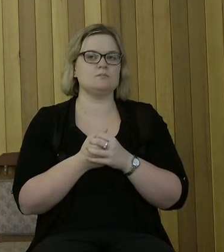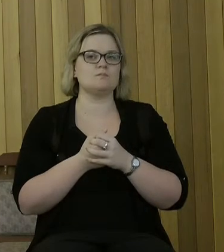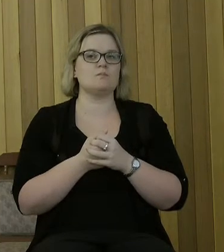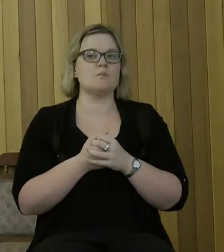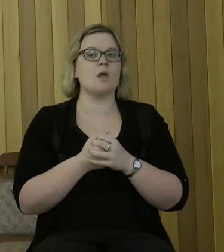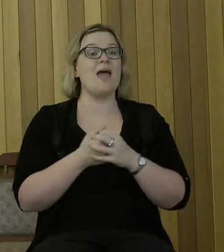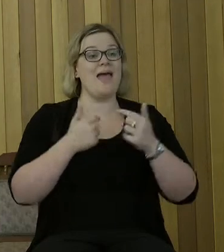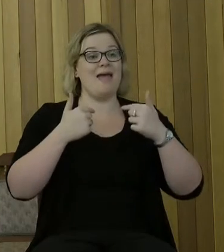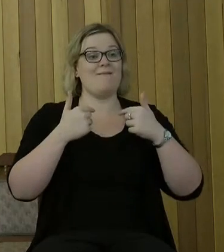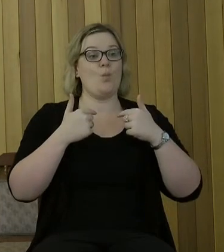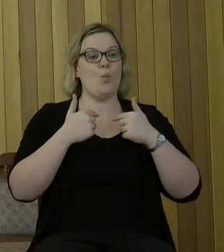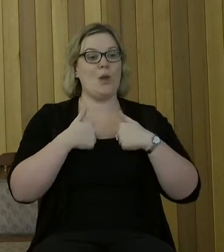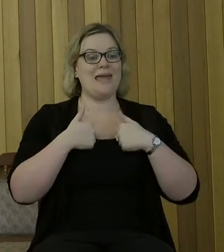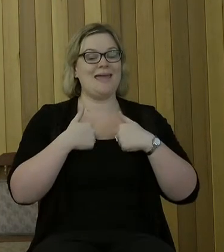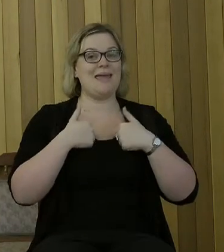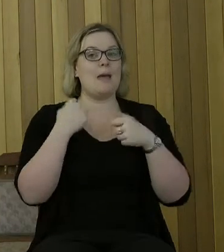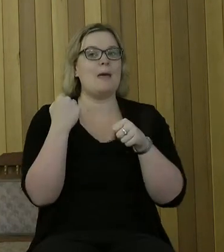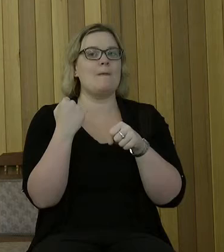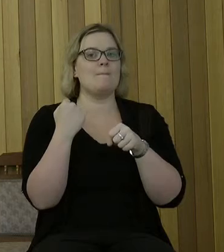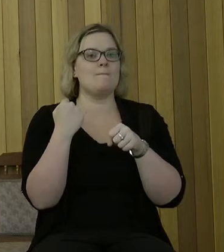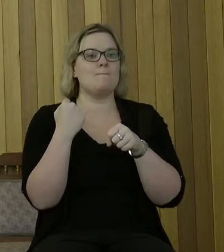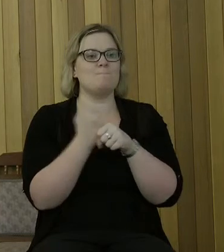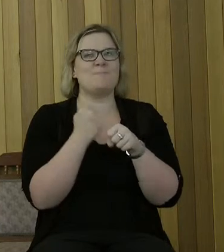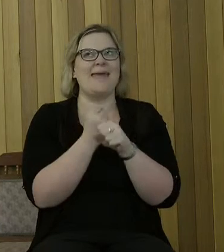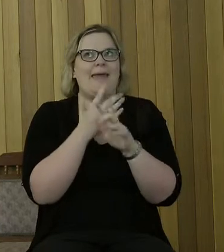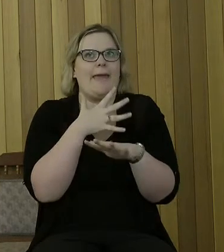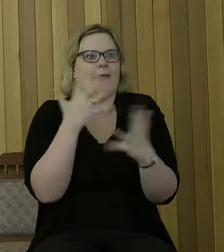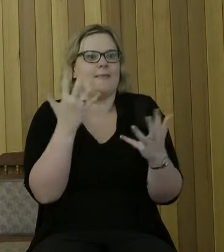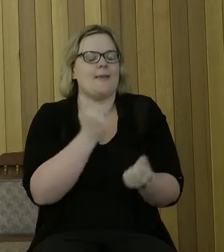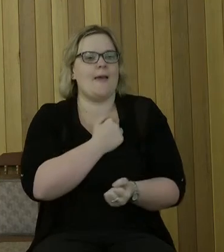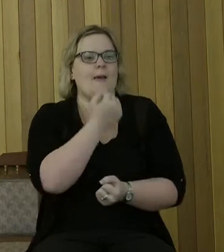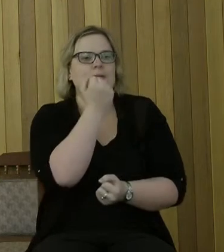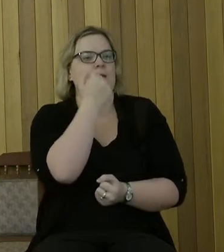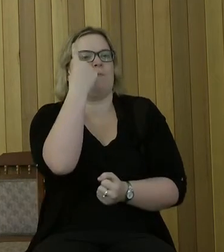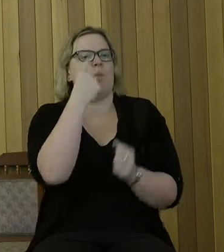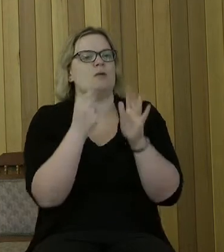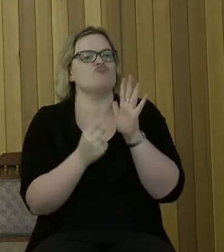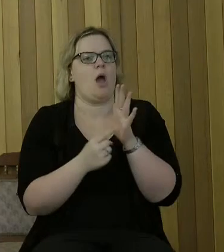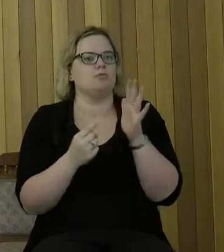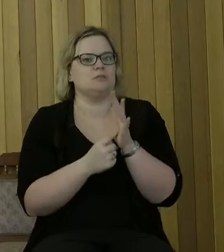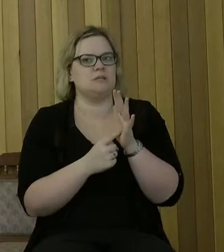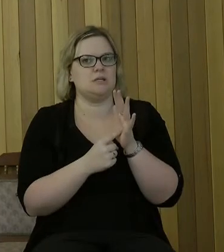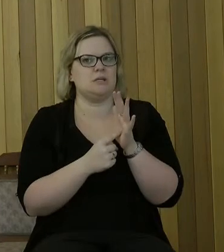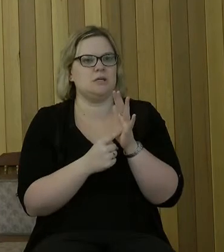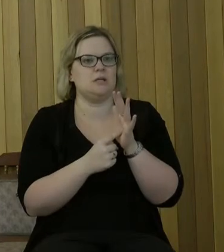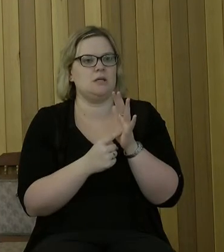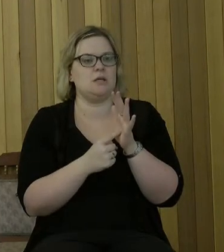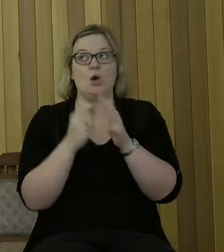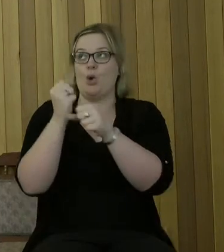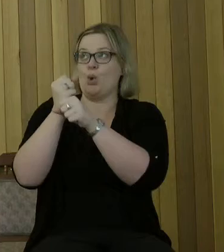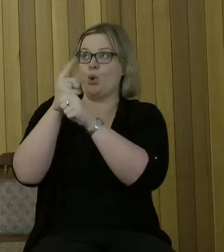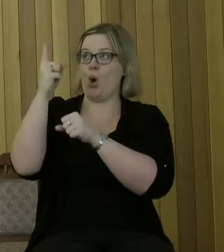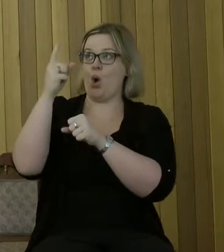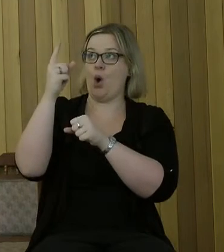If we make anything our ultimate priority in the place of God, we have